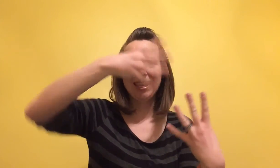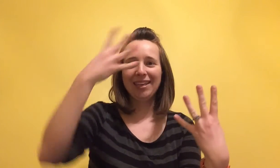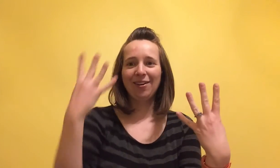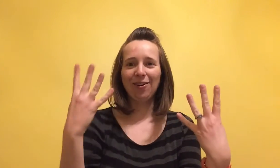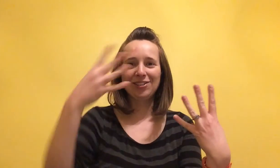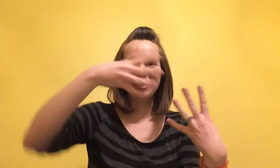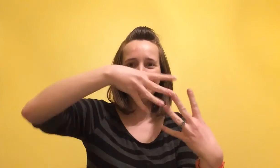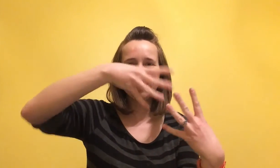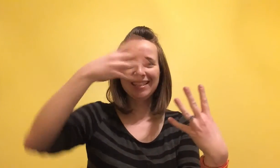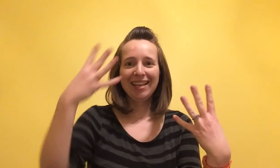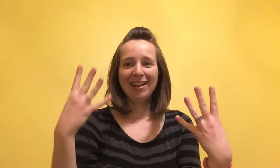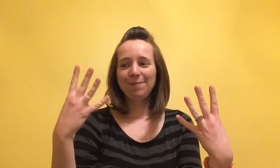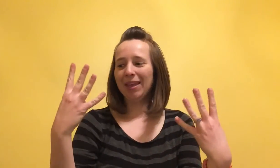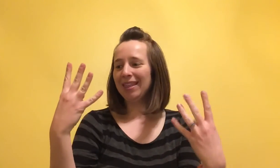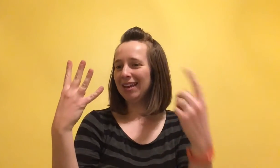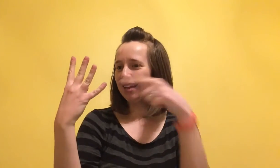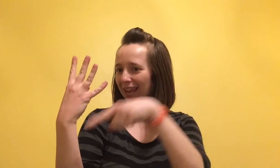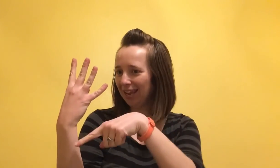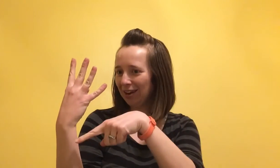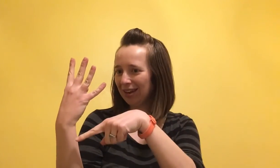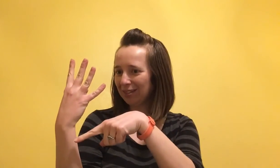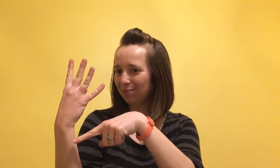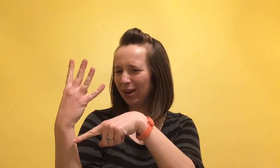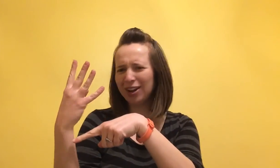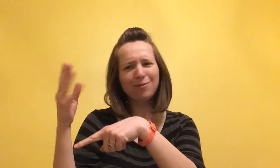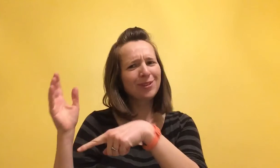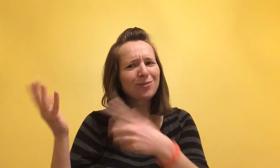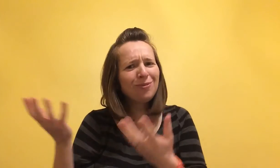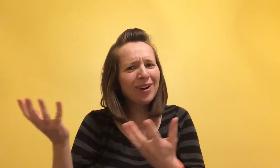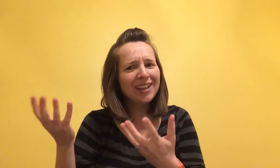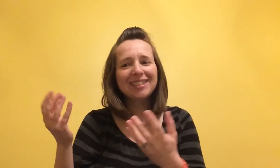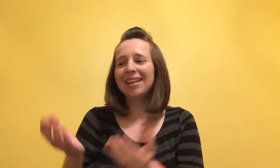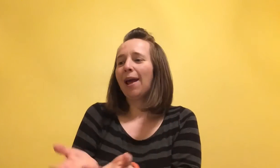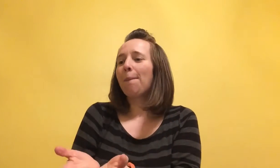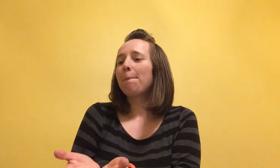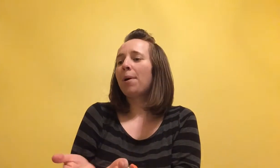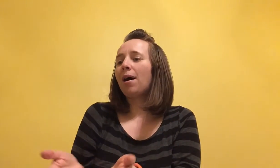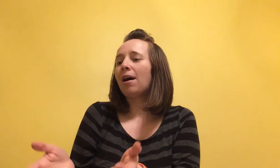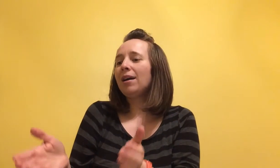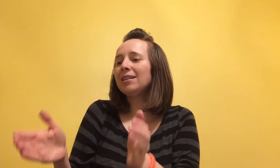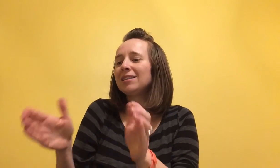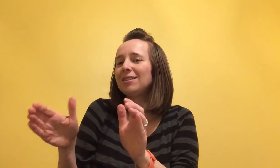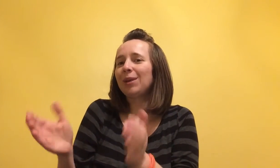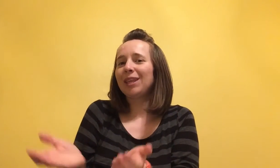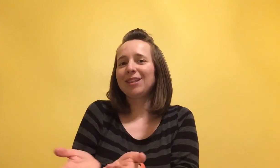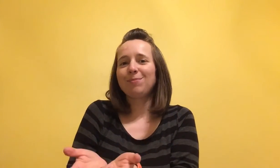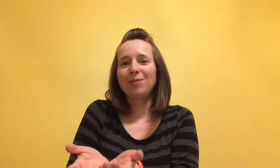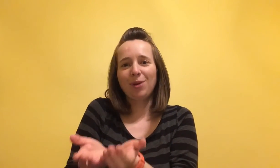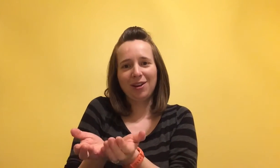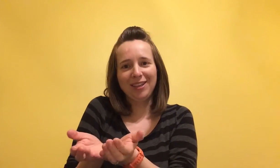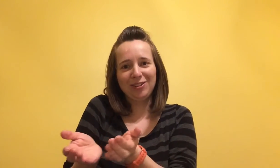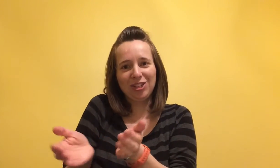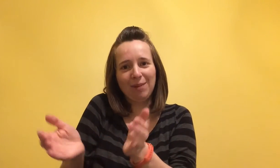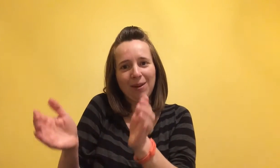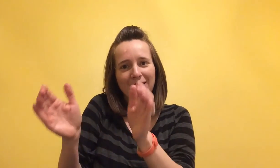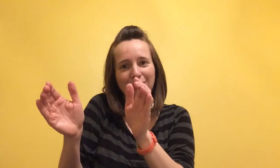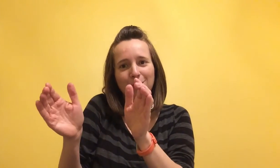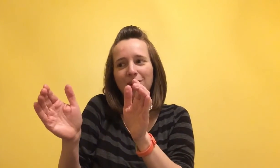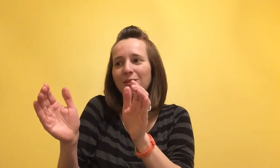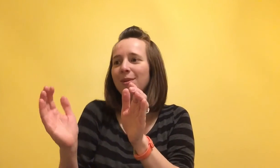like arches. And then here at the bottom is what? Pot. You make like the big pot, like you're shaping like the bottom, and